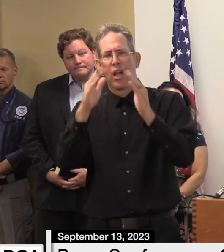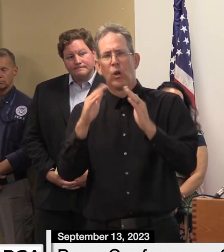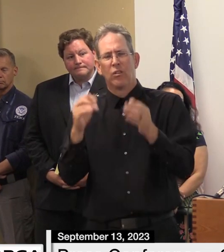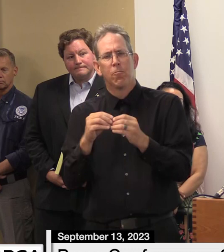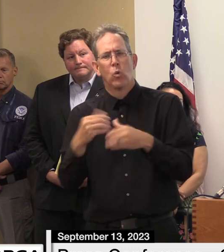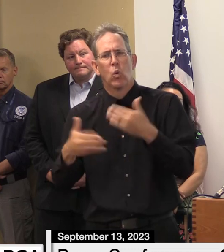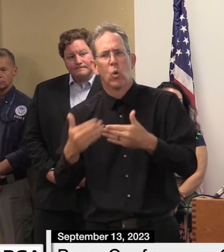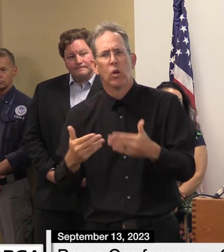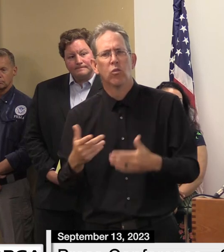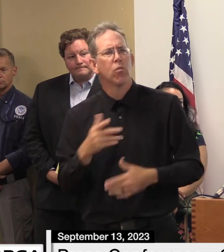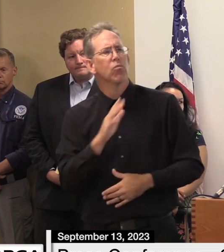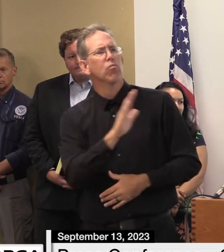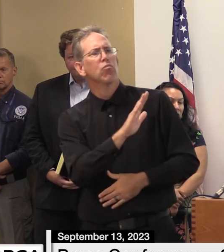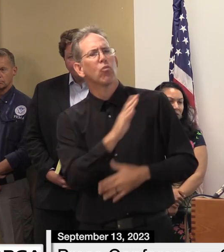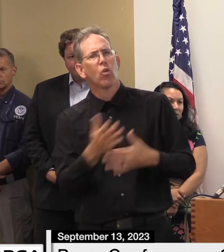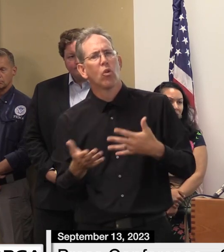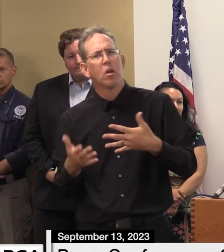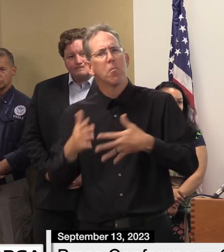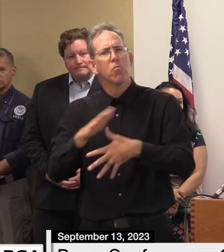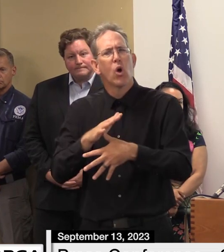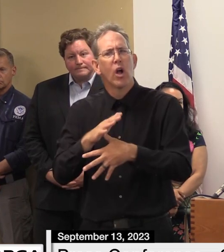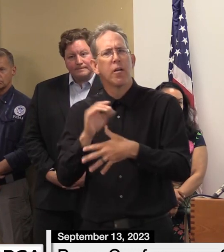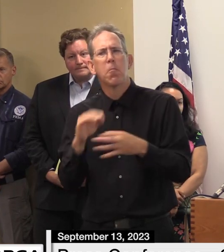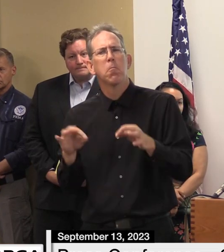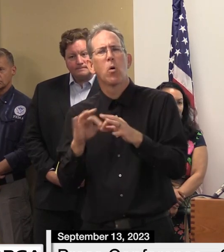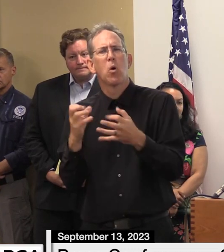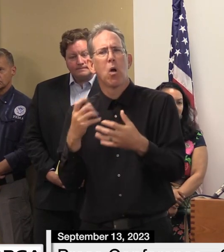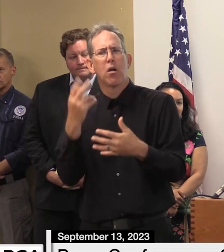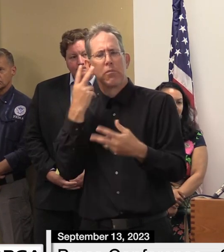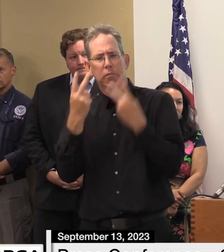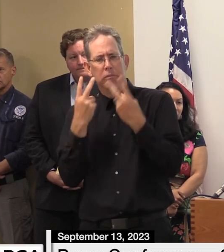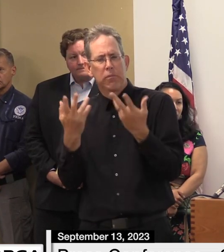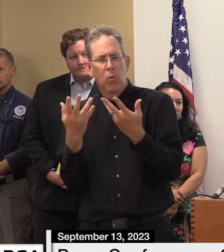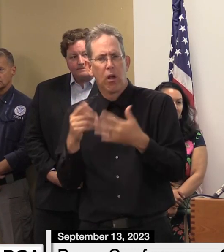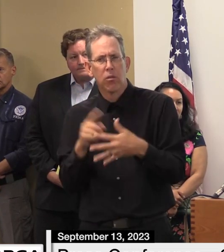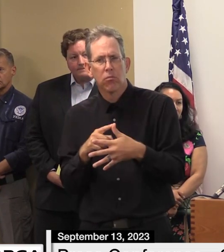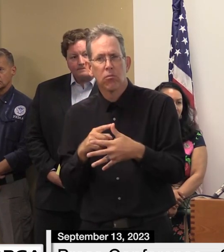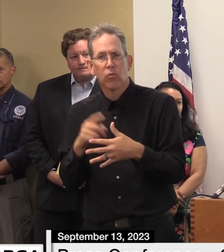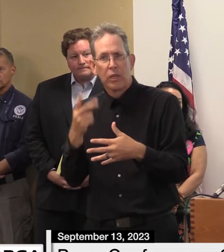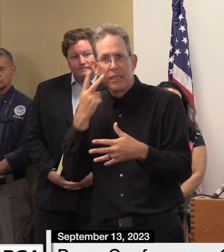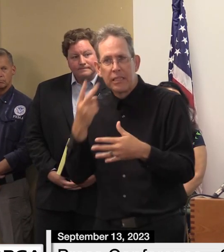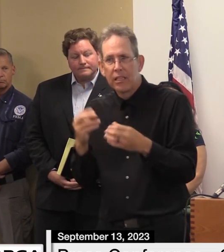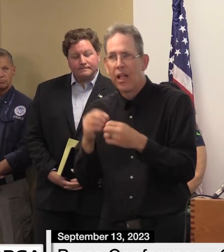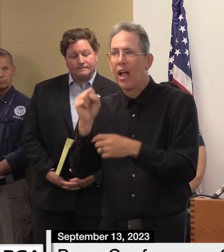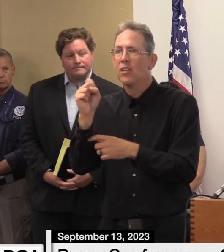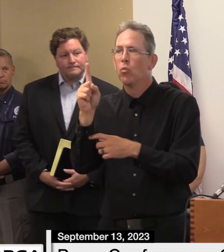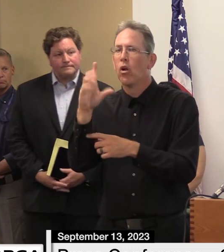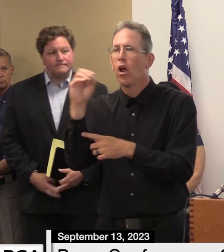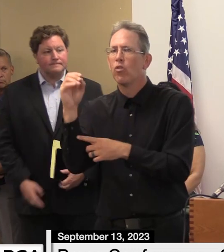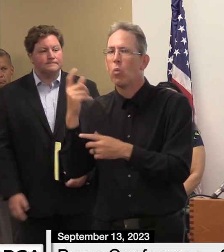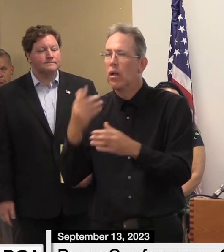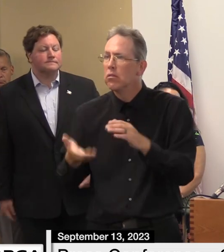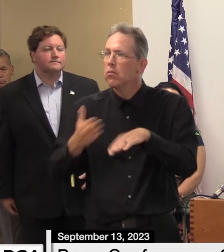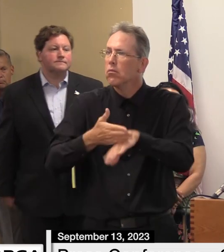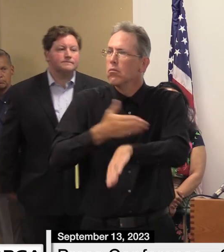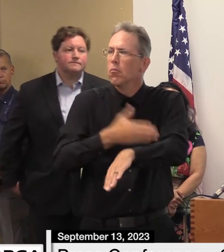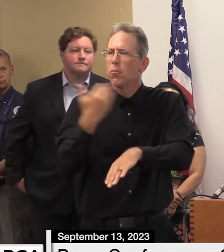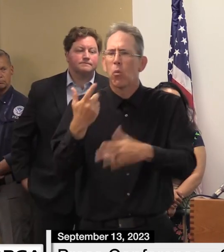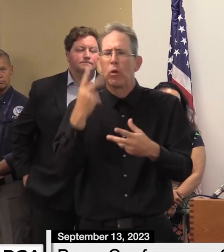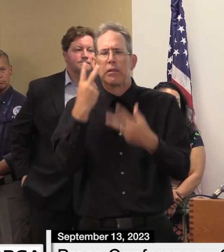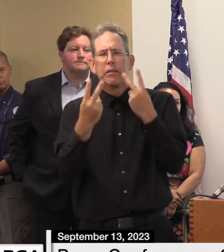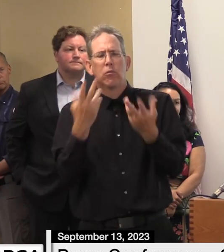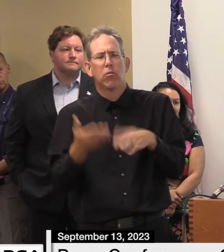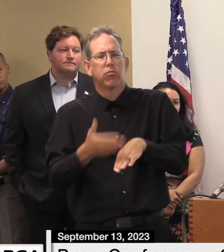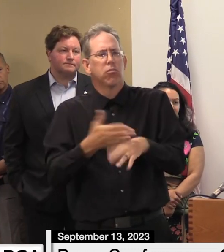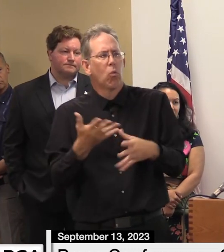that you would like to see accomplished at the legislature that would be added to S-100 or a new bill? Well, we have had